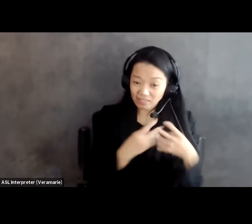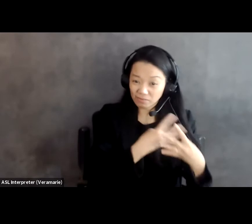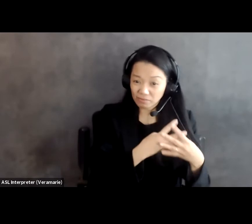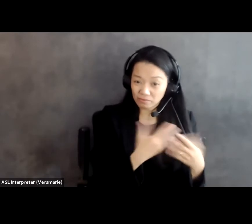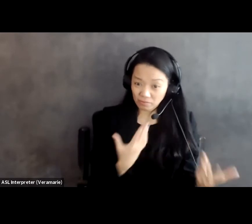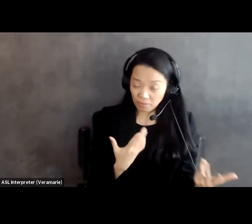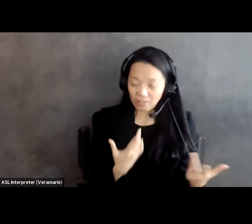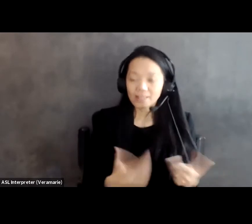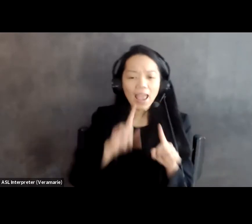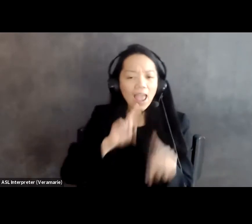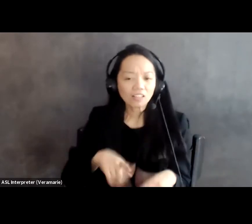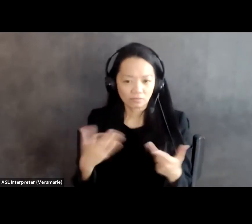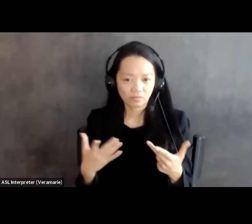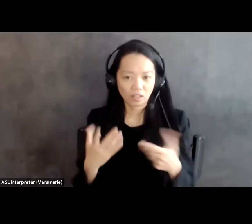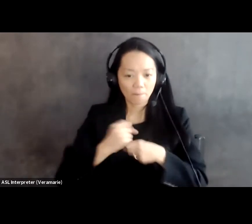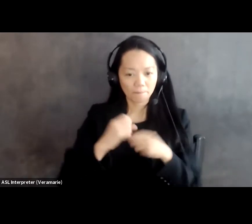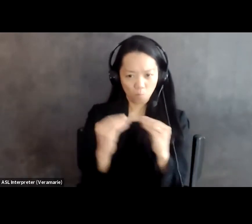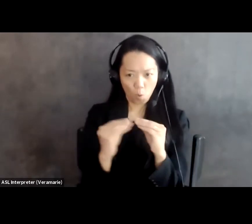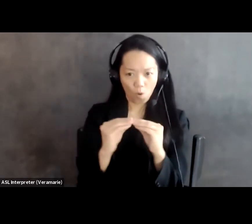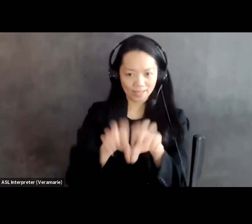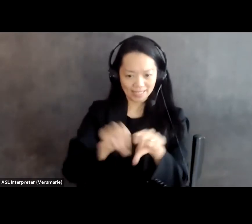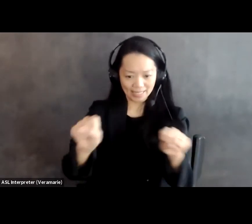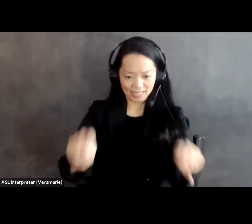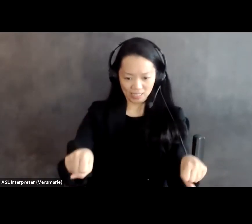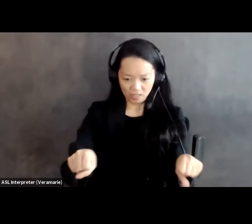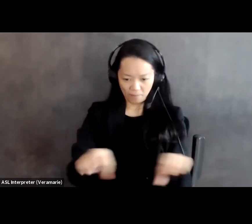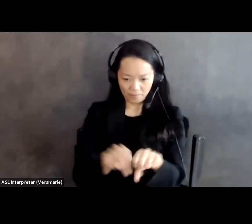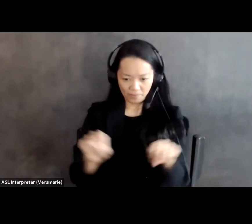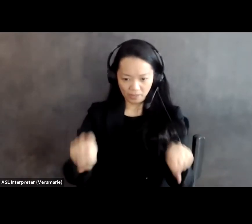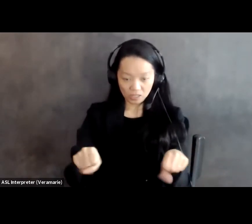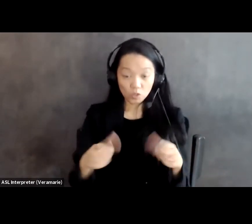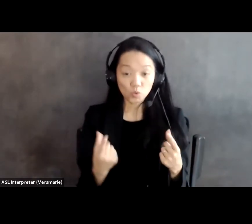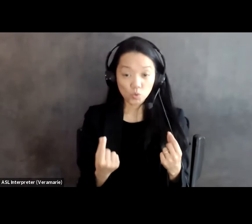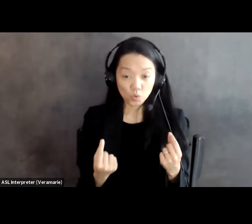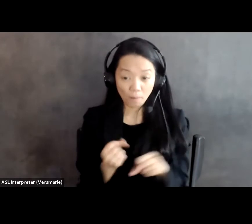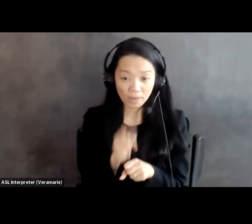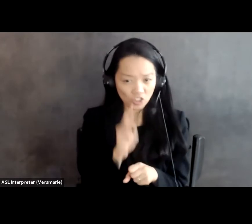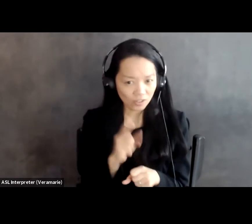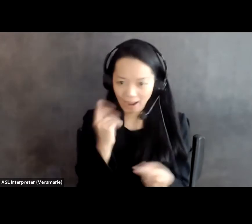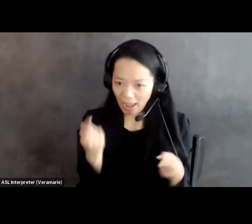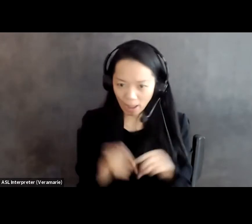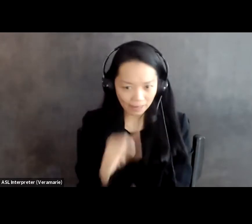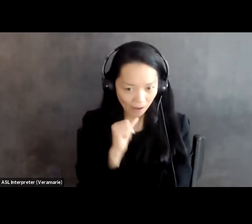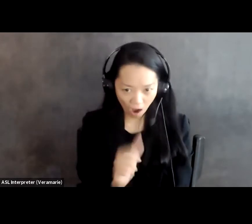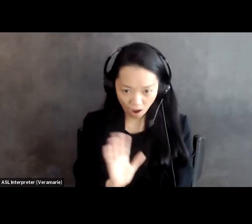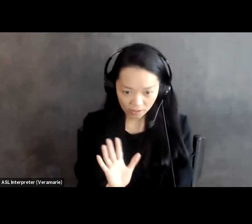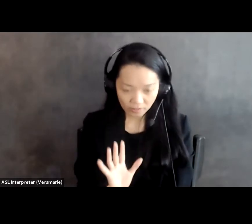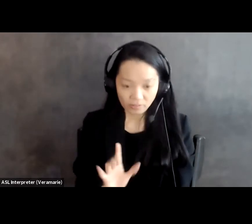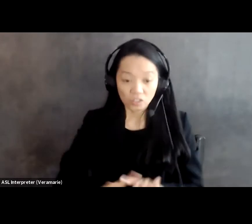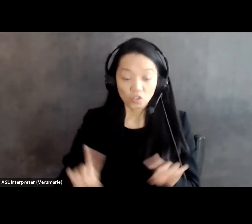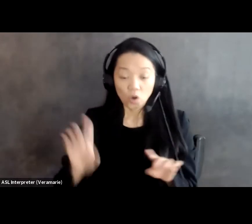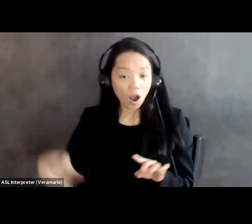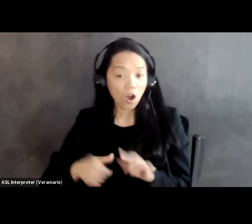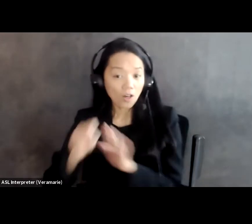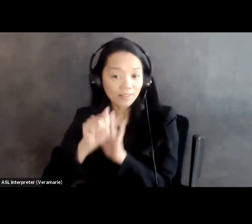to that question is we've created a system that will ensure that won't happen. We have seen other